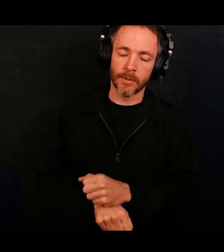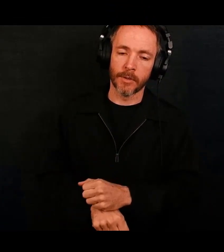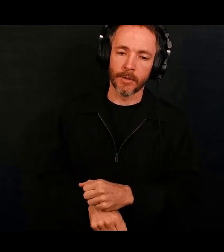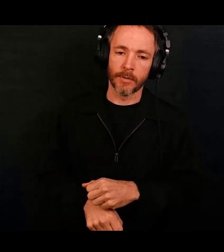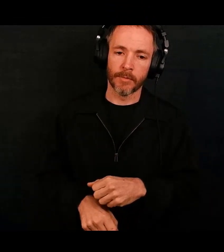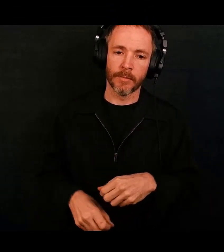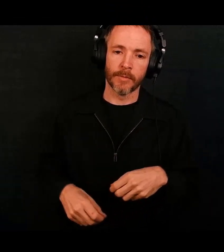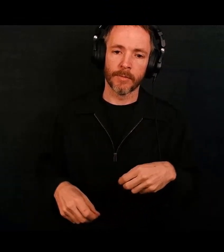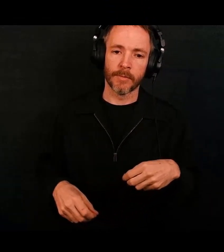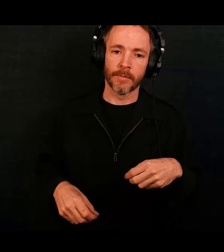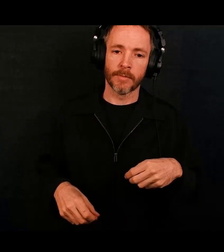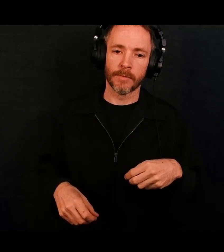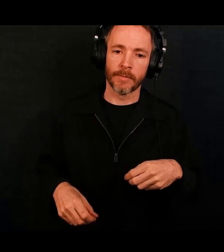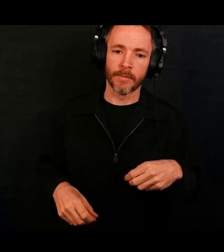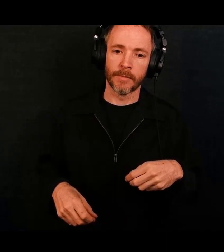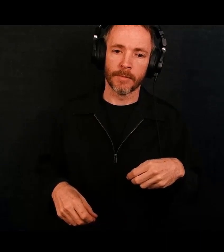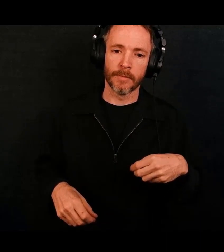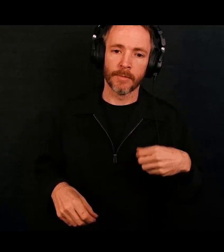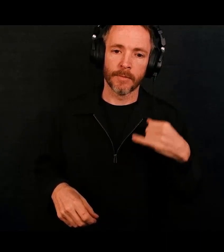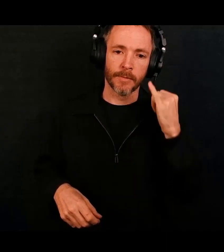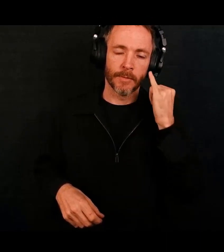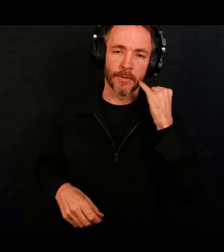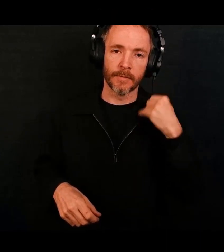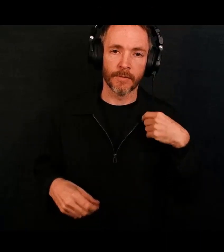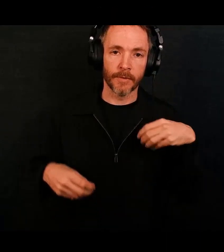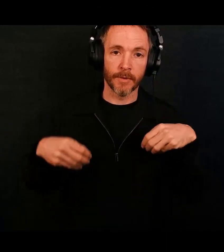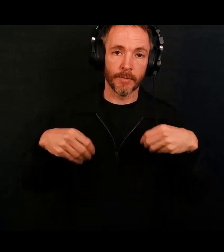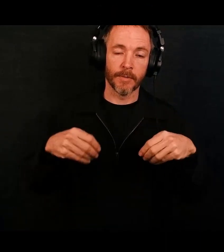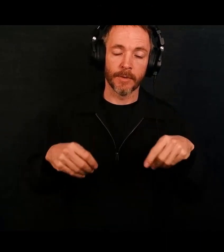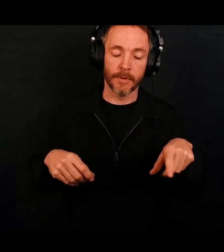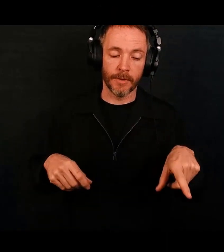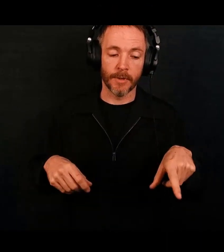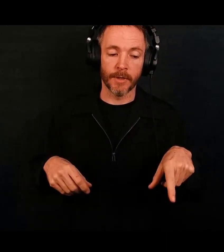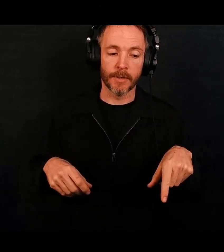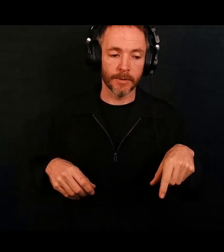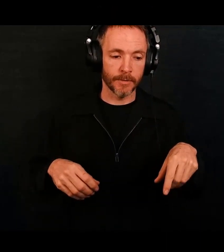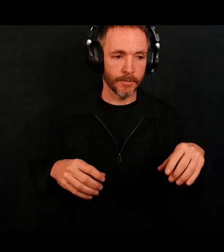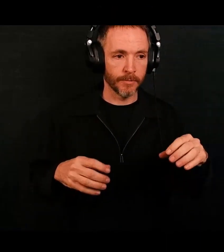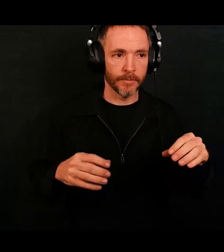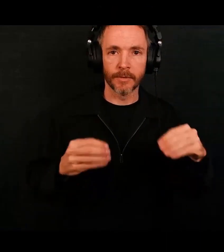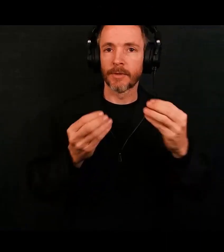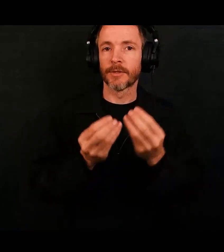So this is the size of that. Nice long pan, half long.